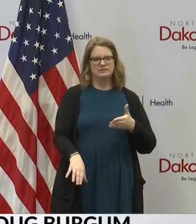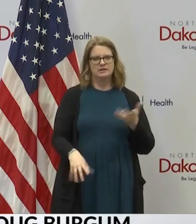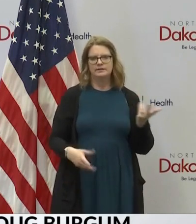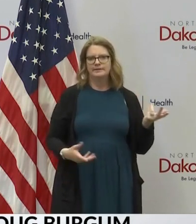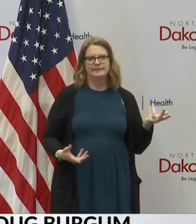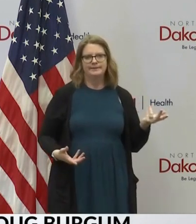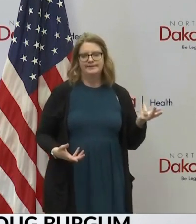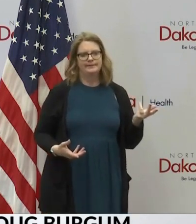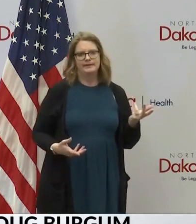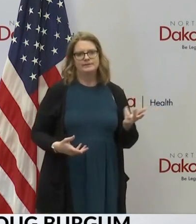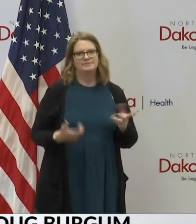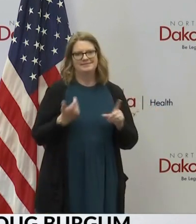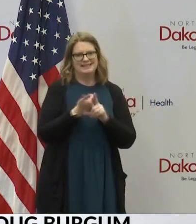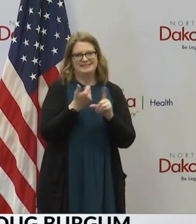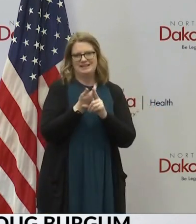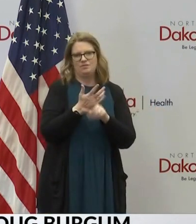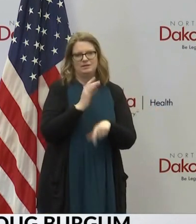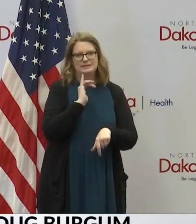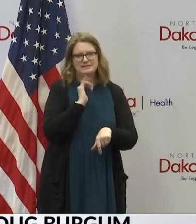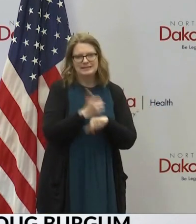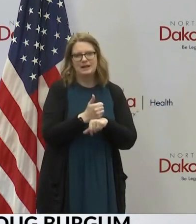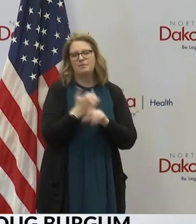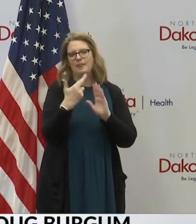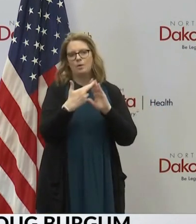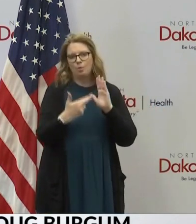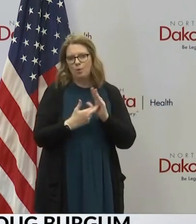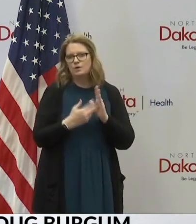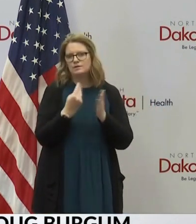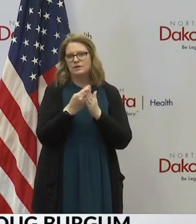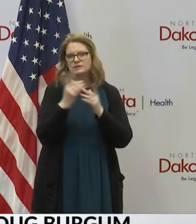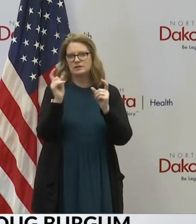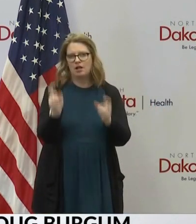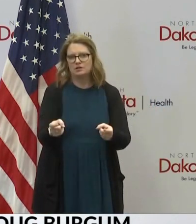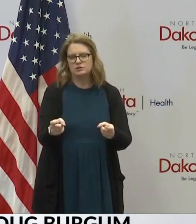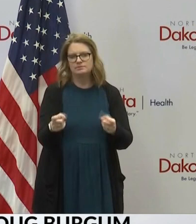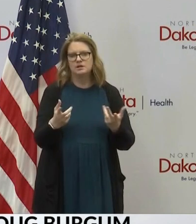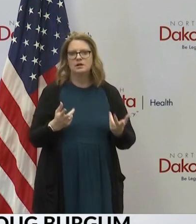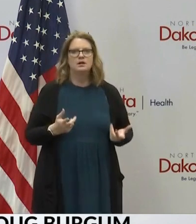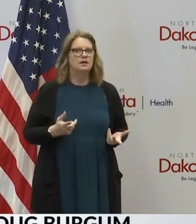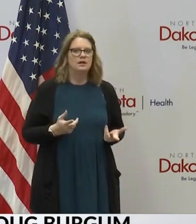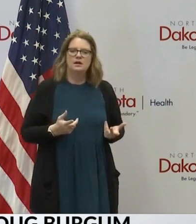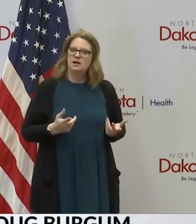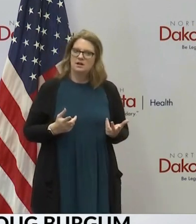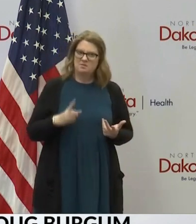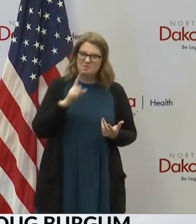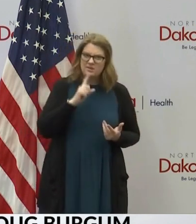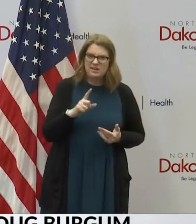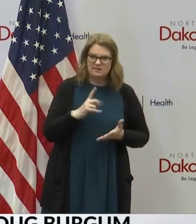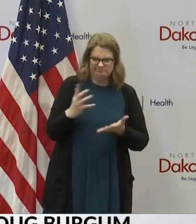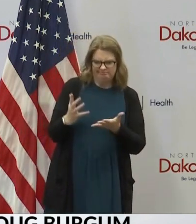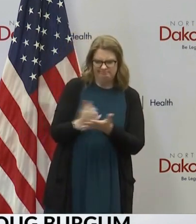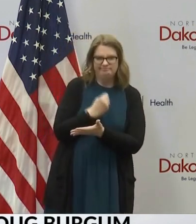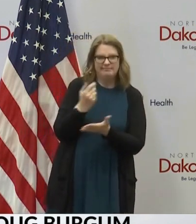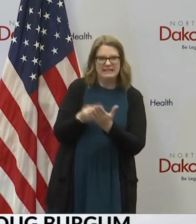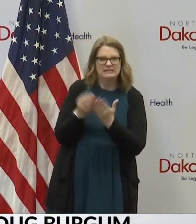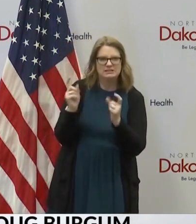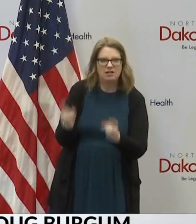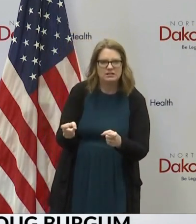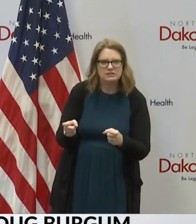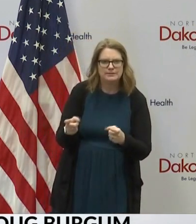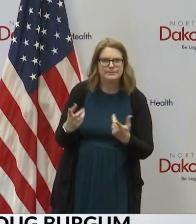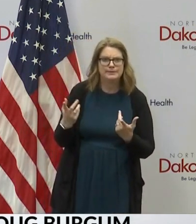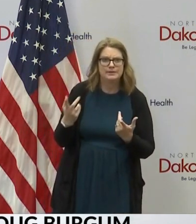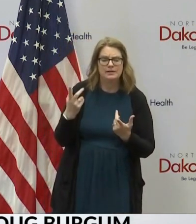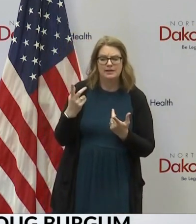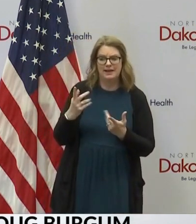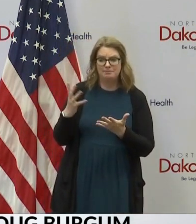again, was written into the rules for these scholarships. We want to make sure that students don't miss out on a scholarship simply because they may have struggled